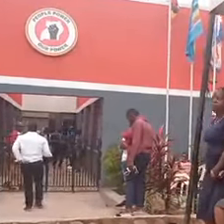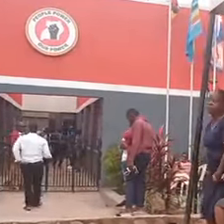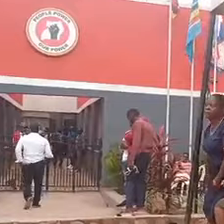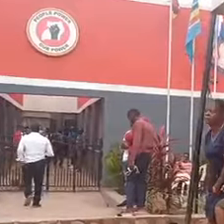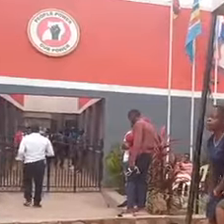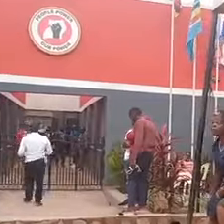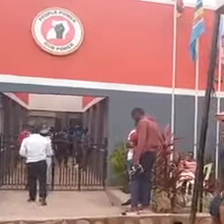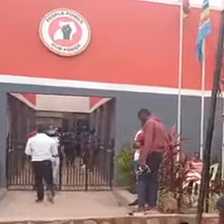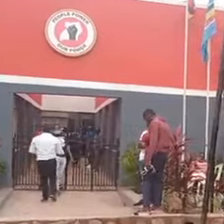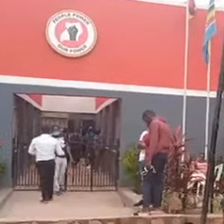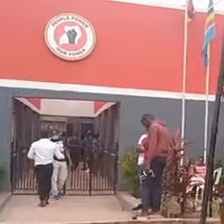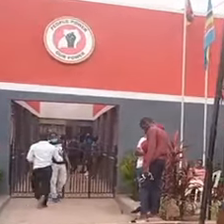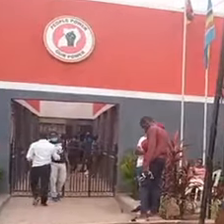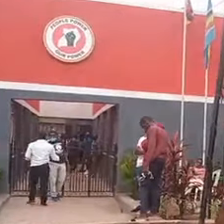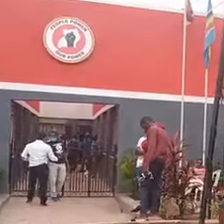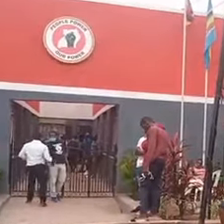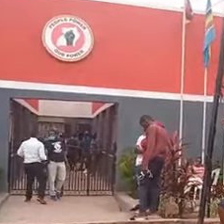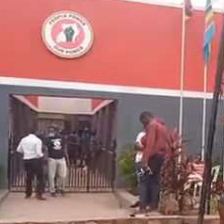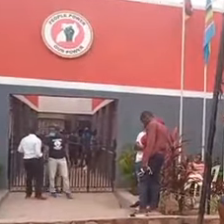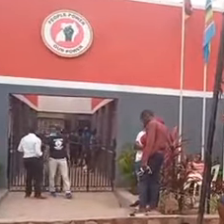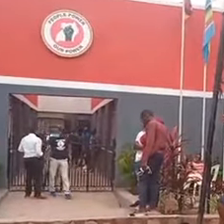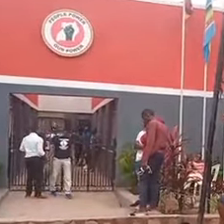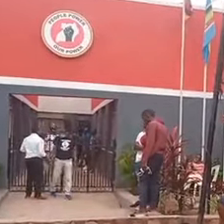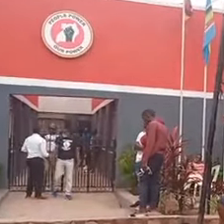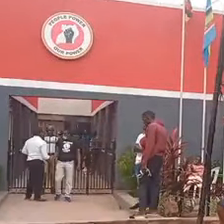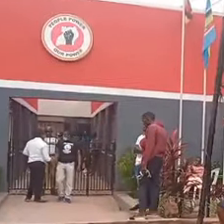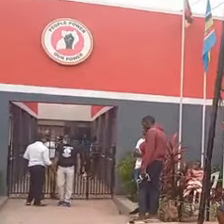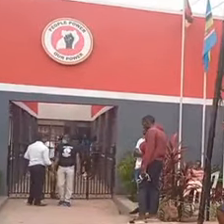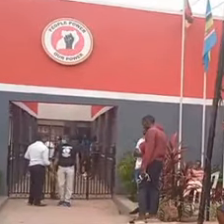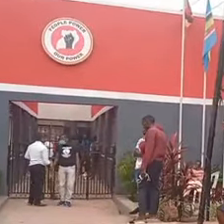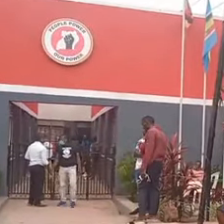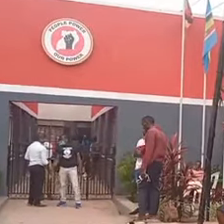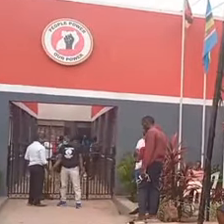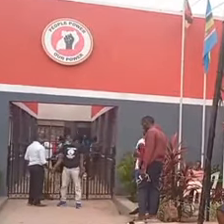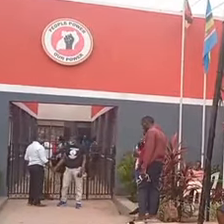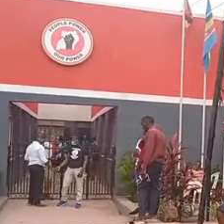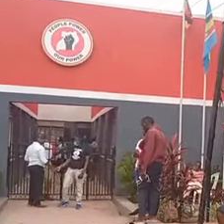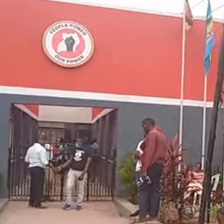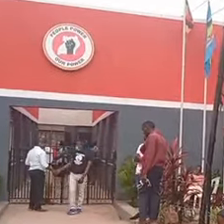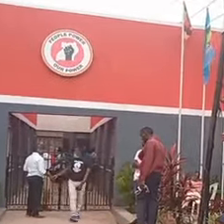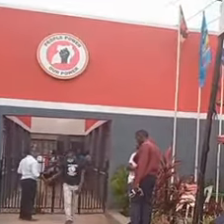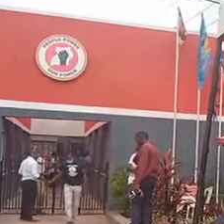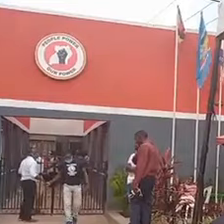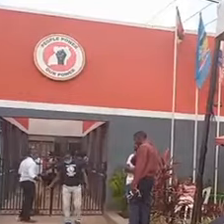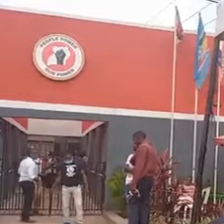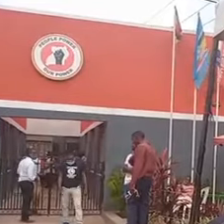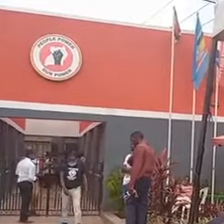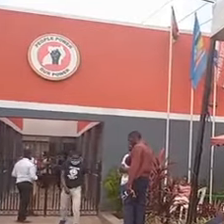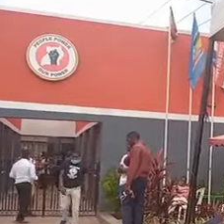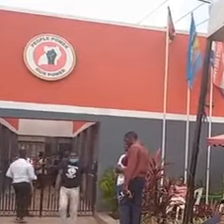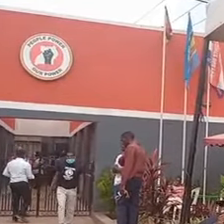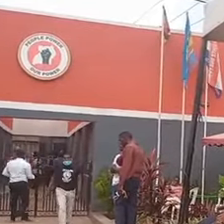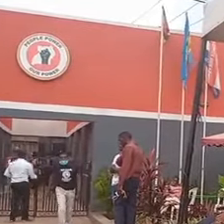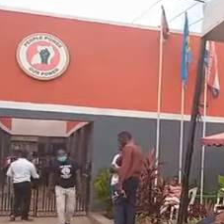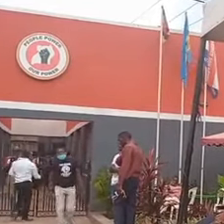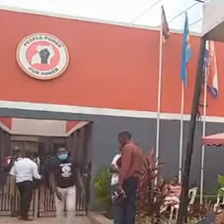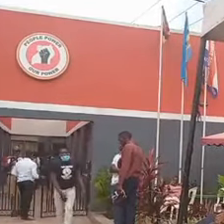Thank you. And lastly, we've been joined by one of the ladies that gave us an example for brutality. Please introduce yourself.